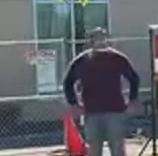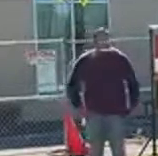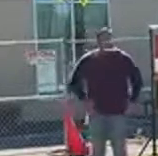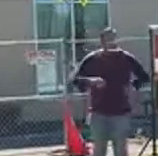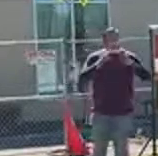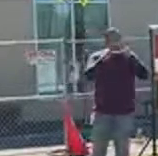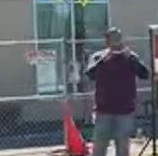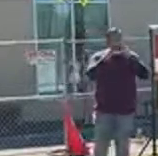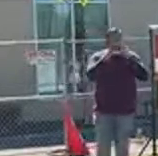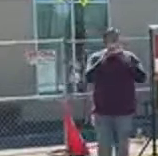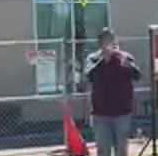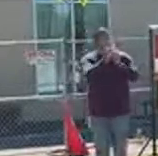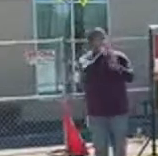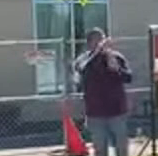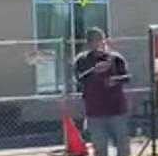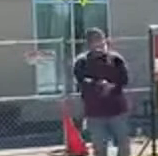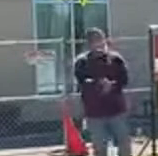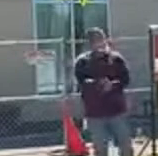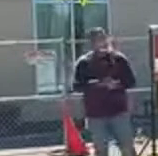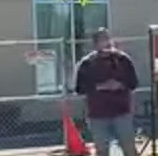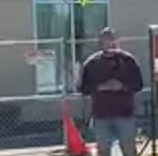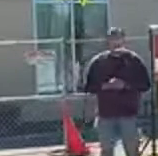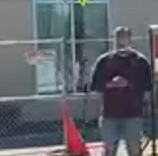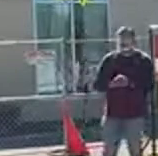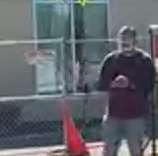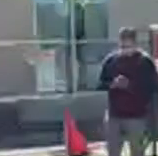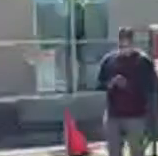Oh, and you get to keep your shovels.